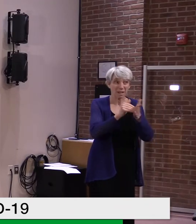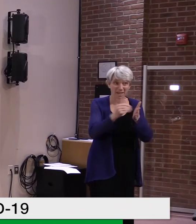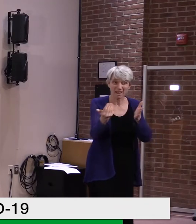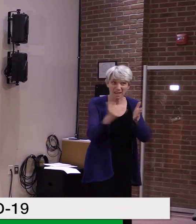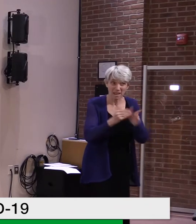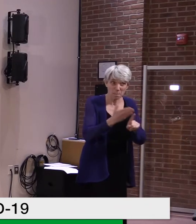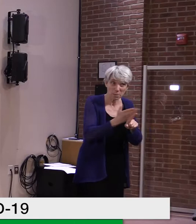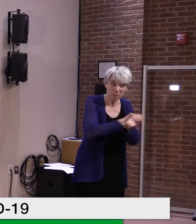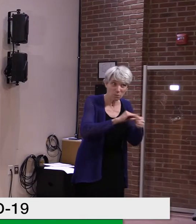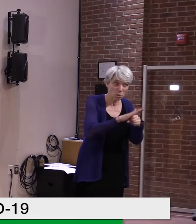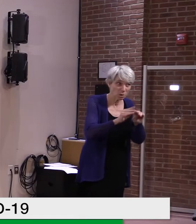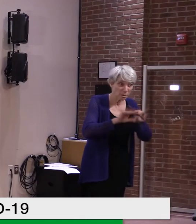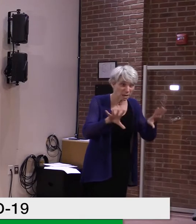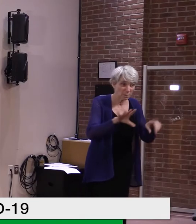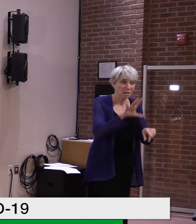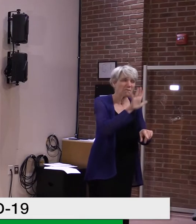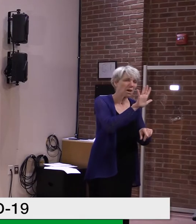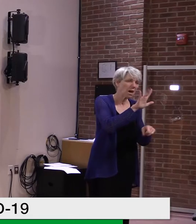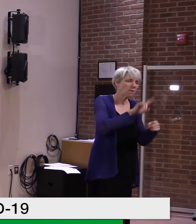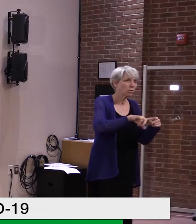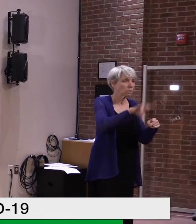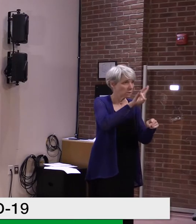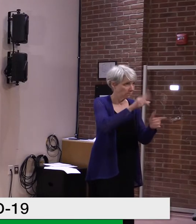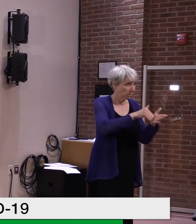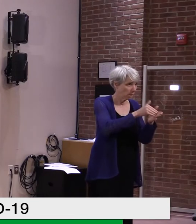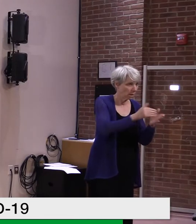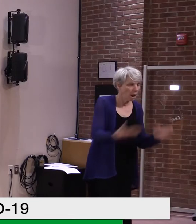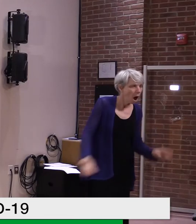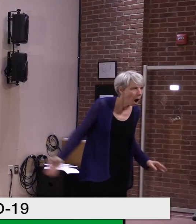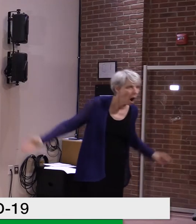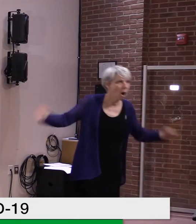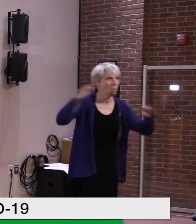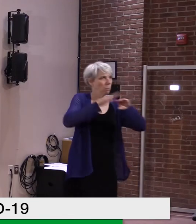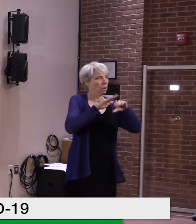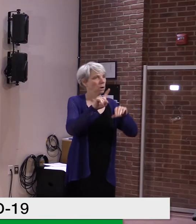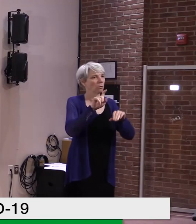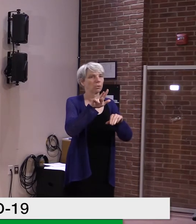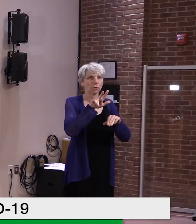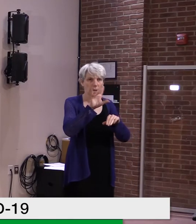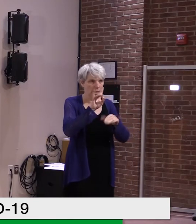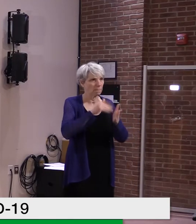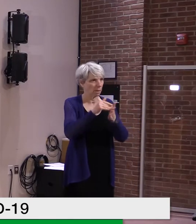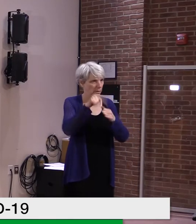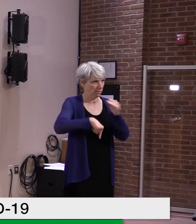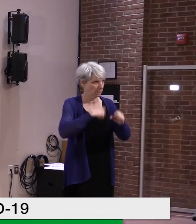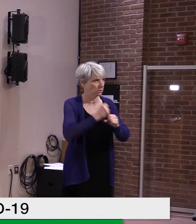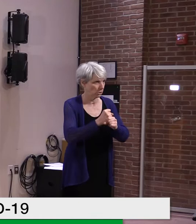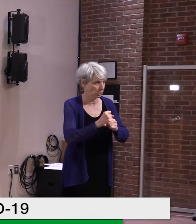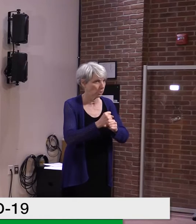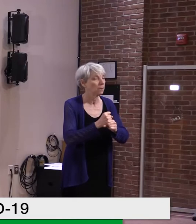$5 to $7 million. Also, we are providing, as I had mentioned earlier,